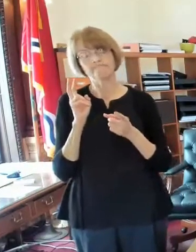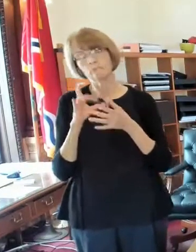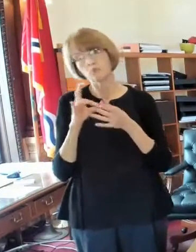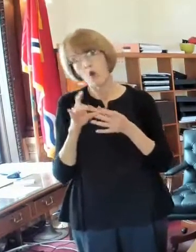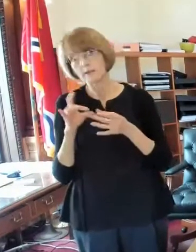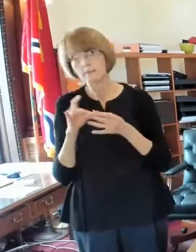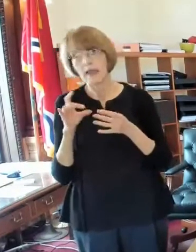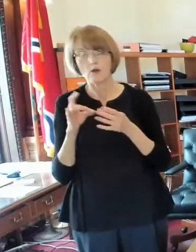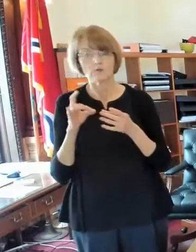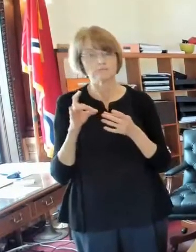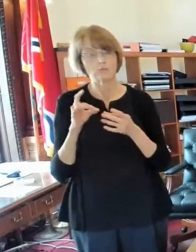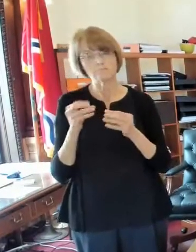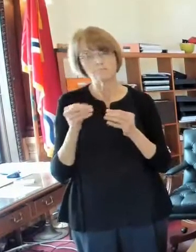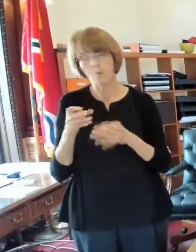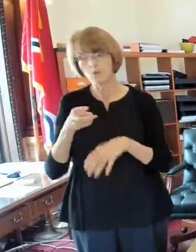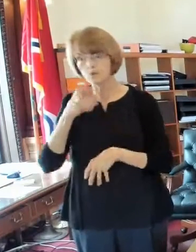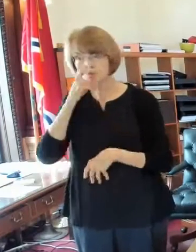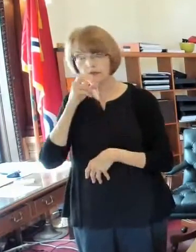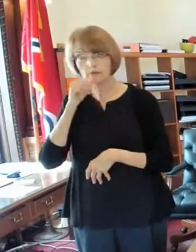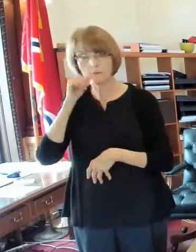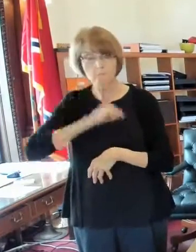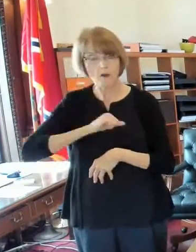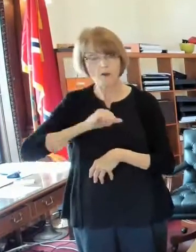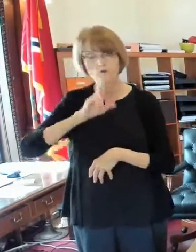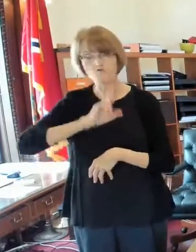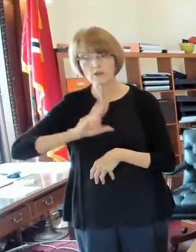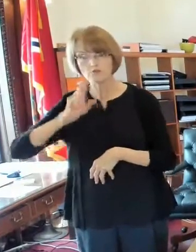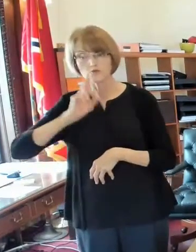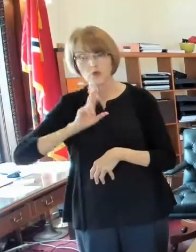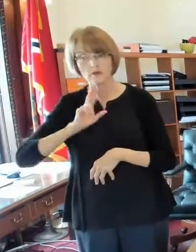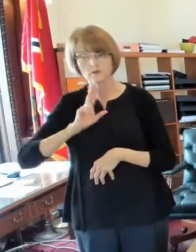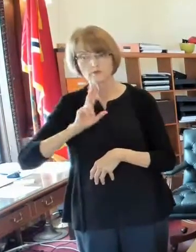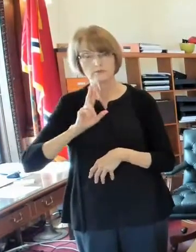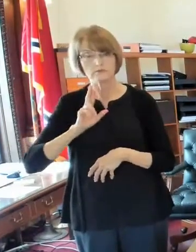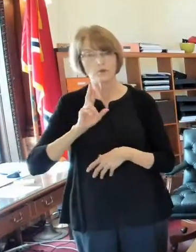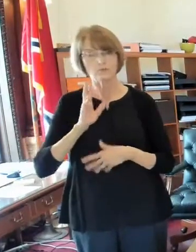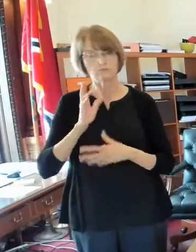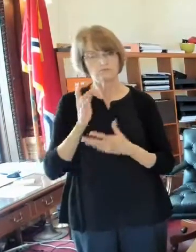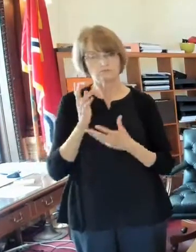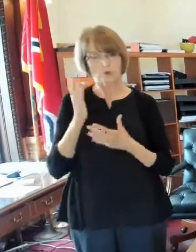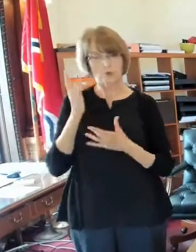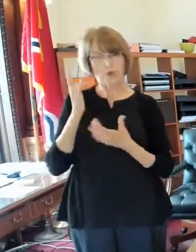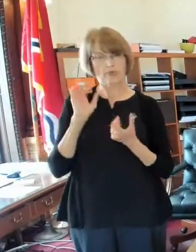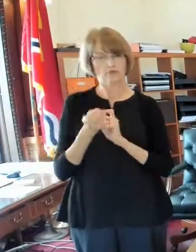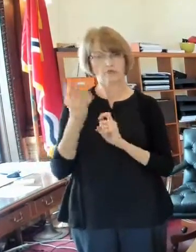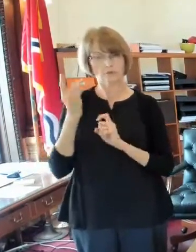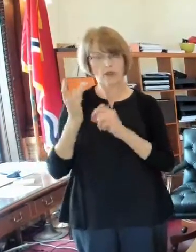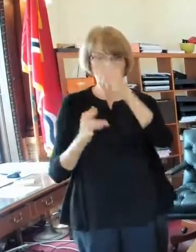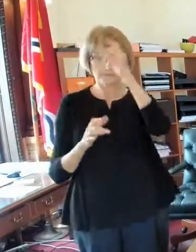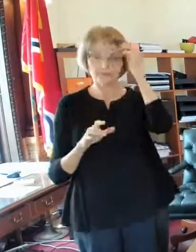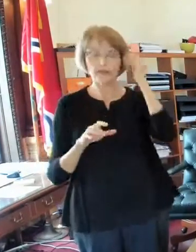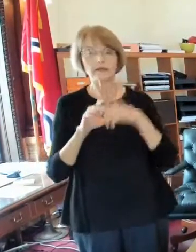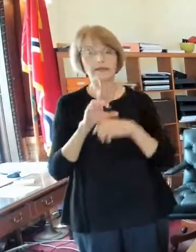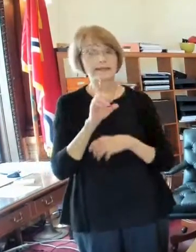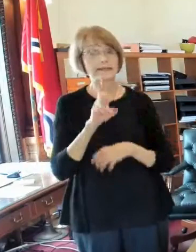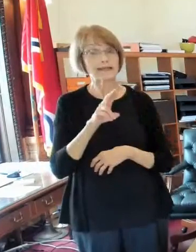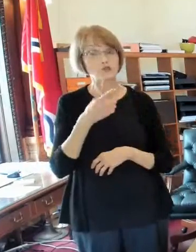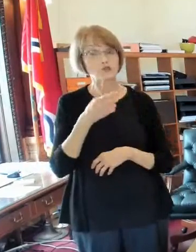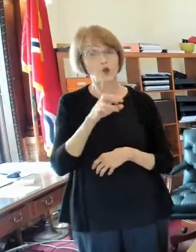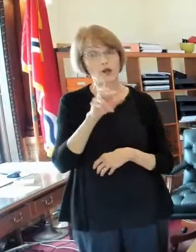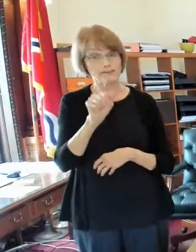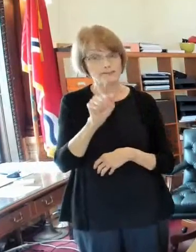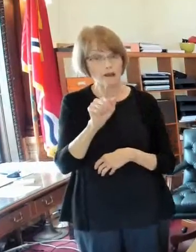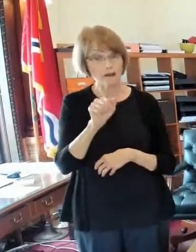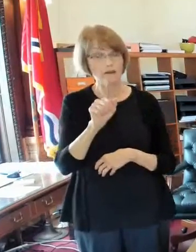bars, restaurants. Mm-hmm. So what changed? And then a second question is, Dr. Garza suggested that numbers in the